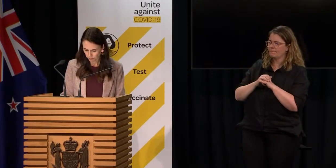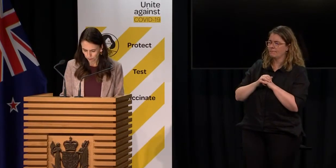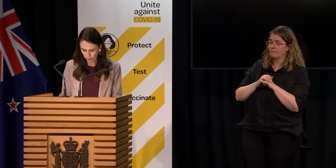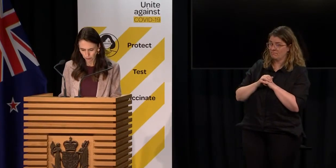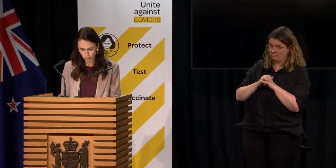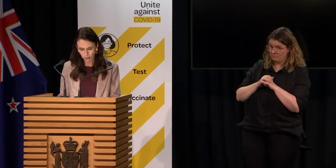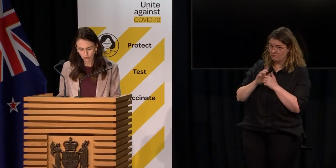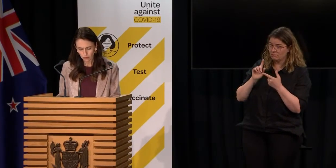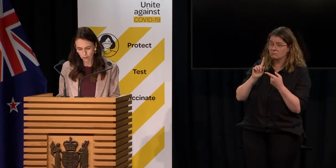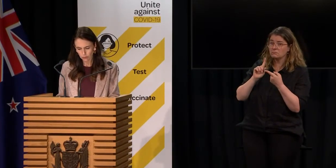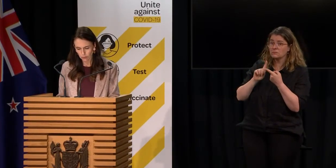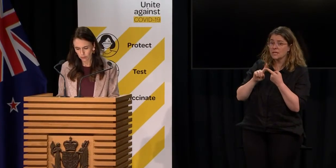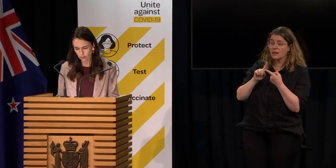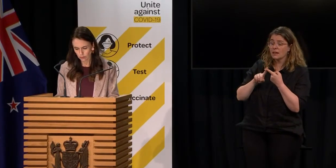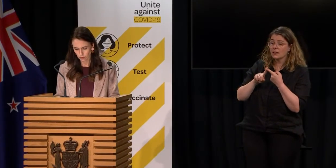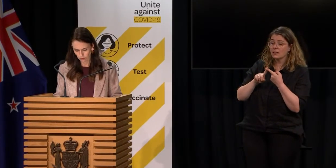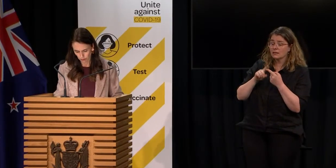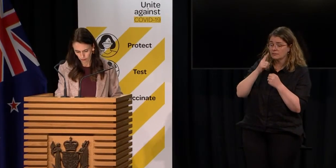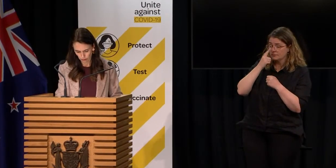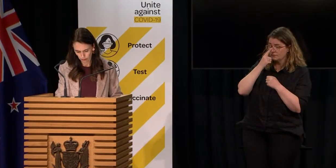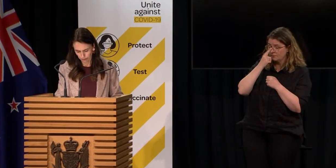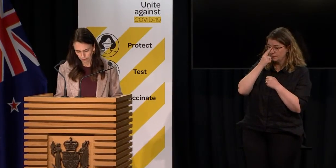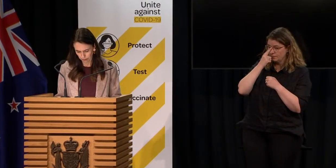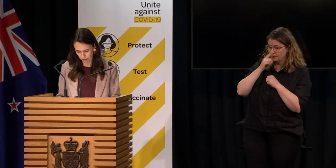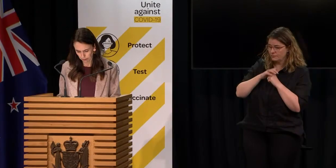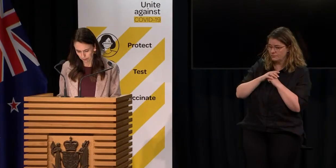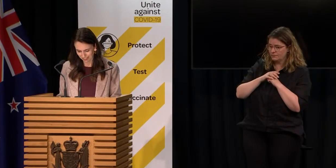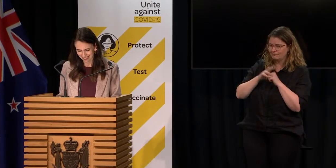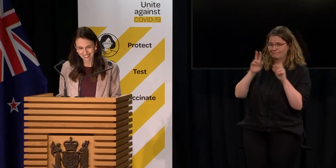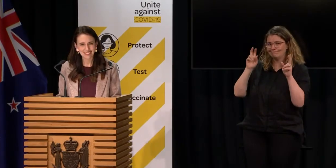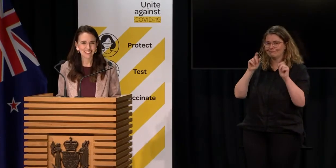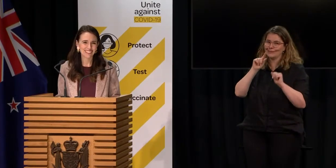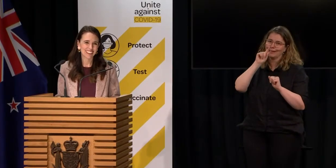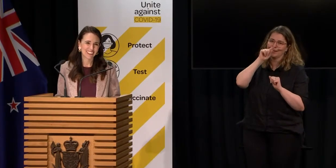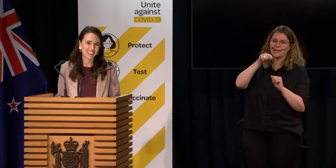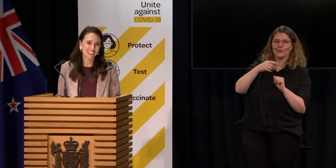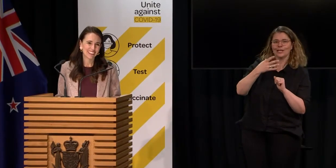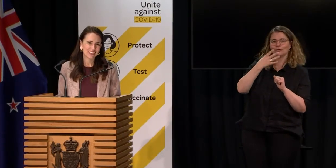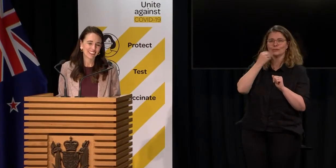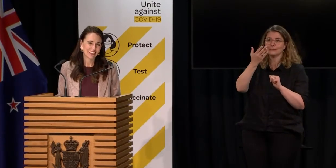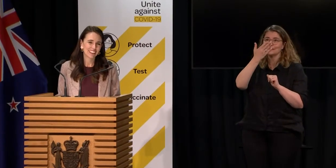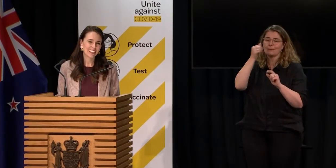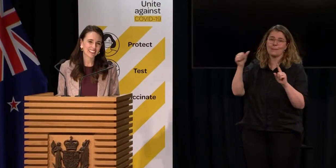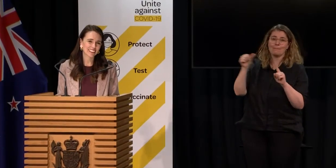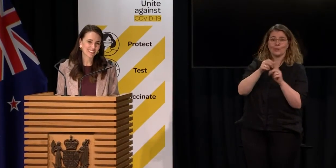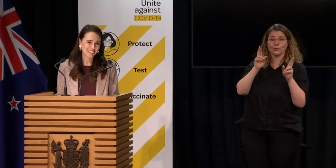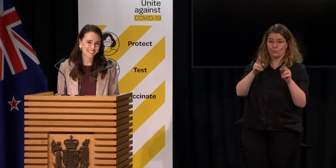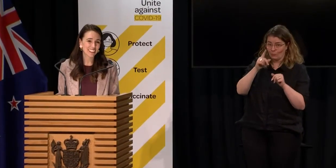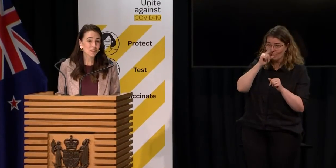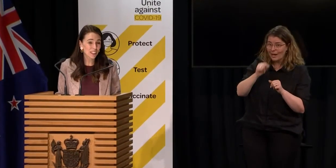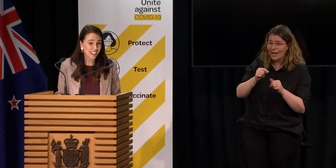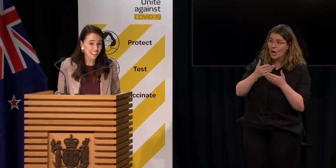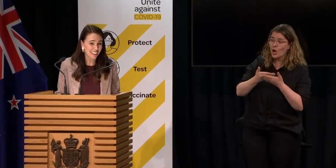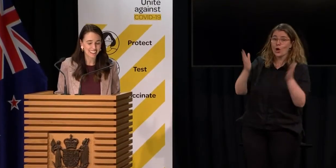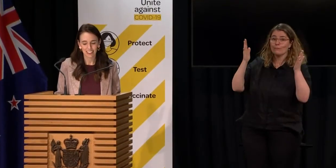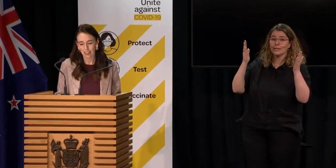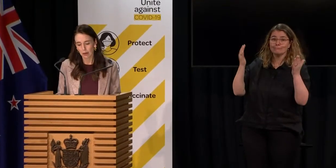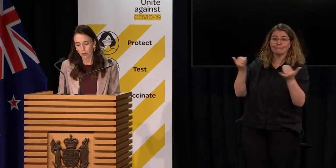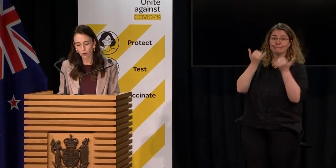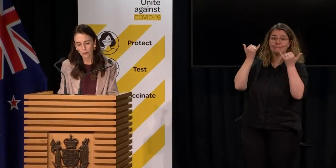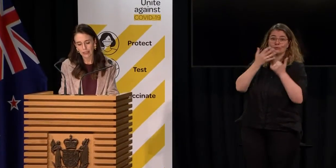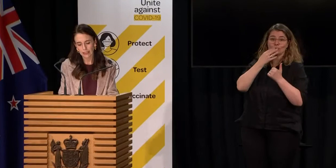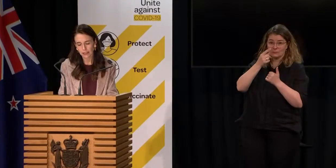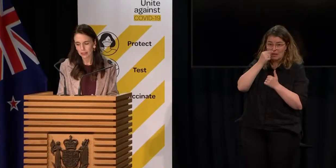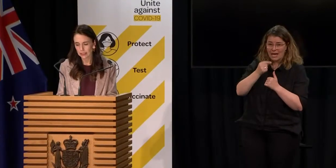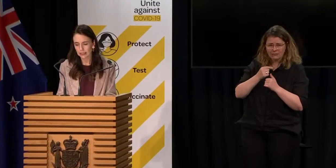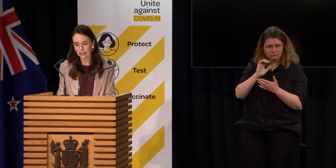we still on track for the Kiwi Christmas summer holiday thing? Yes, we are.